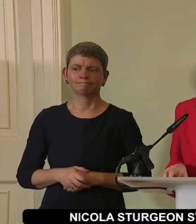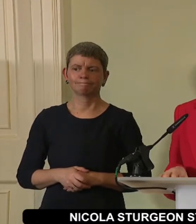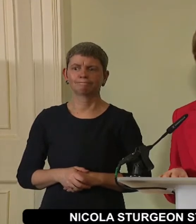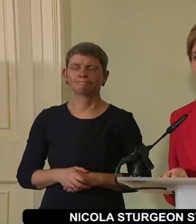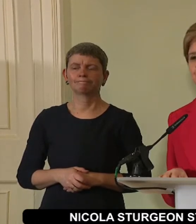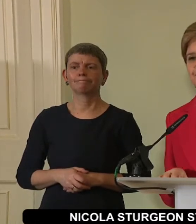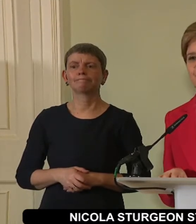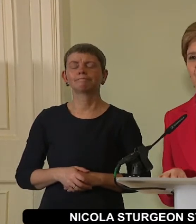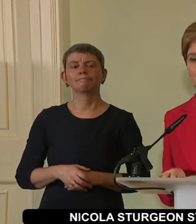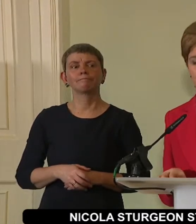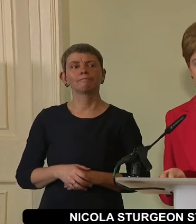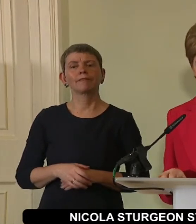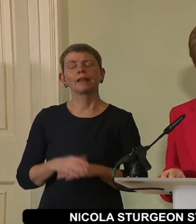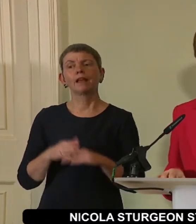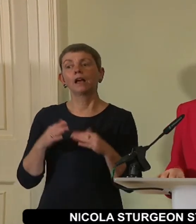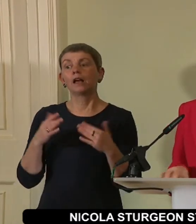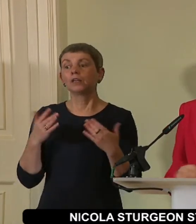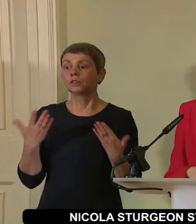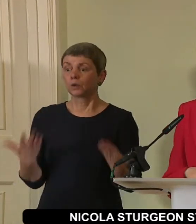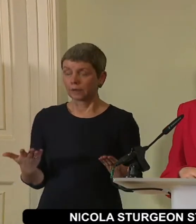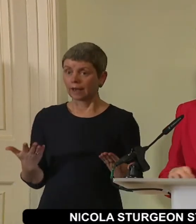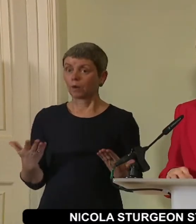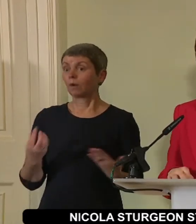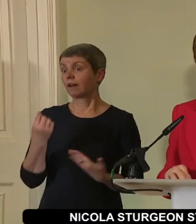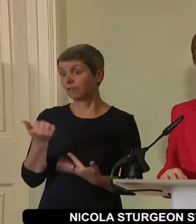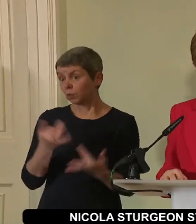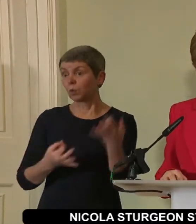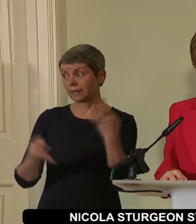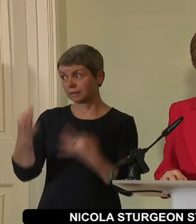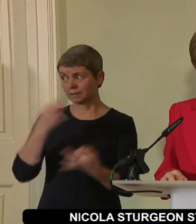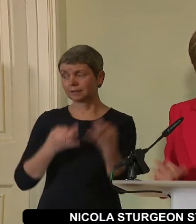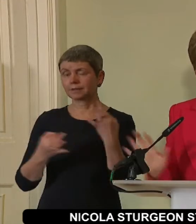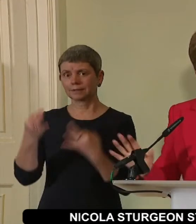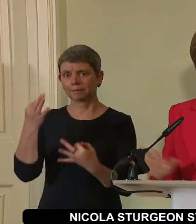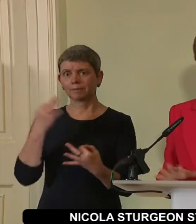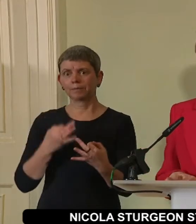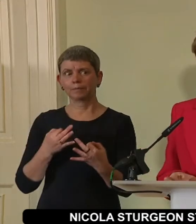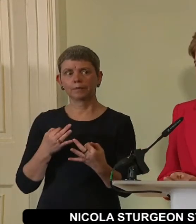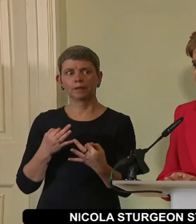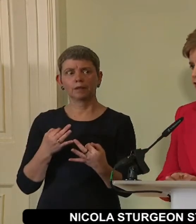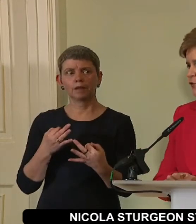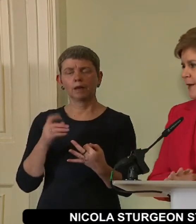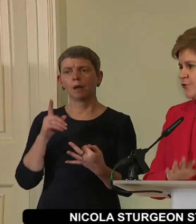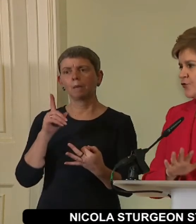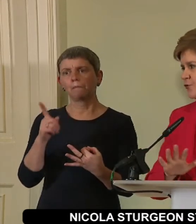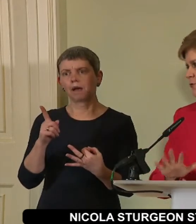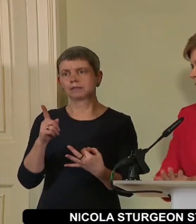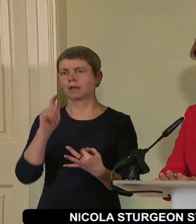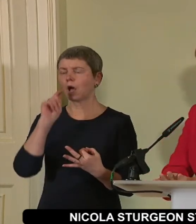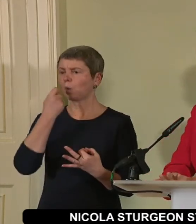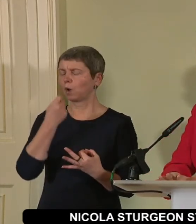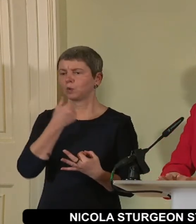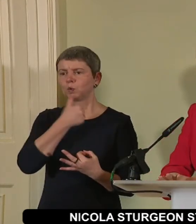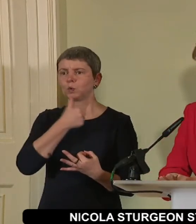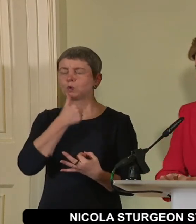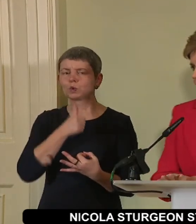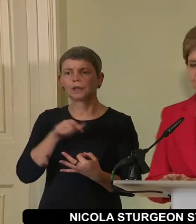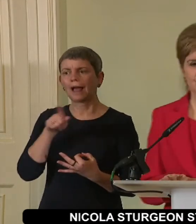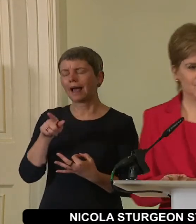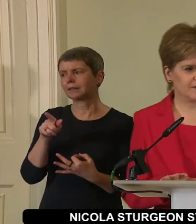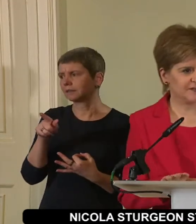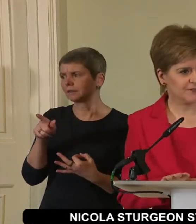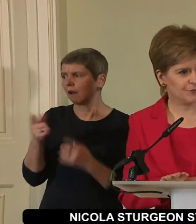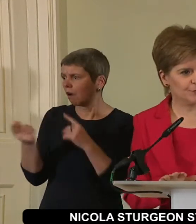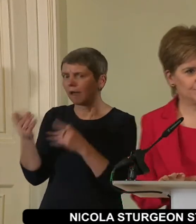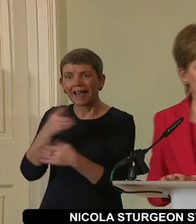And with that, I will take a few questions. If you forgive me, I'm not going to do my usual and go round absolutely